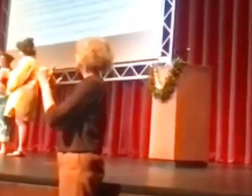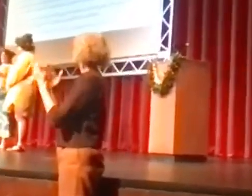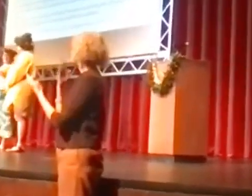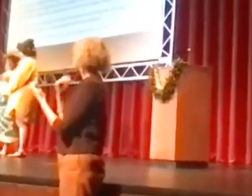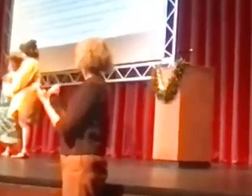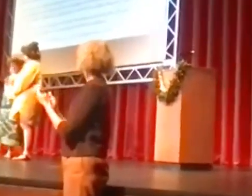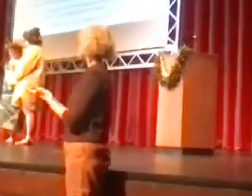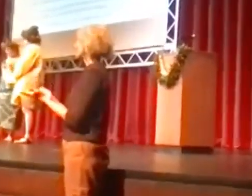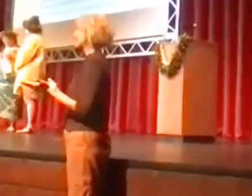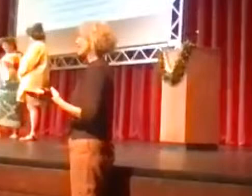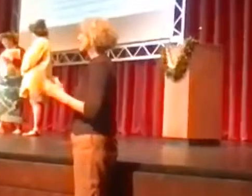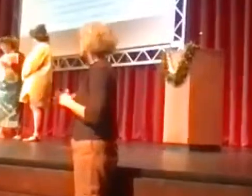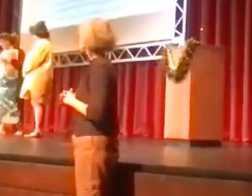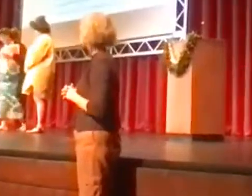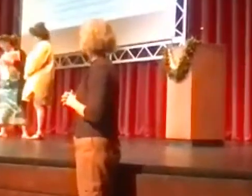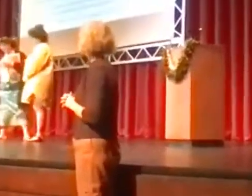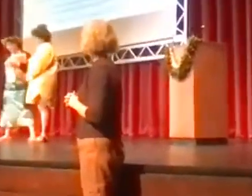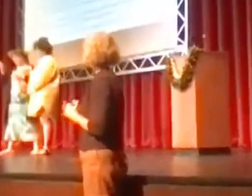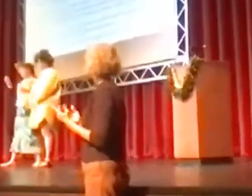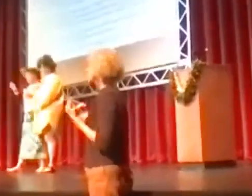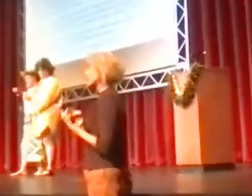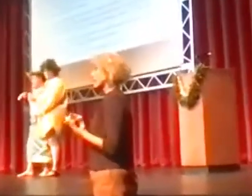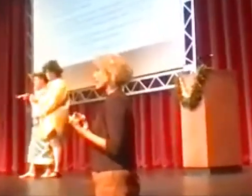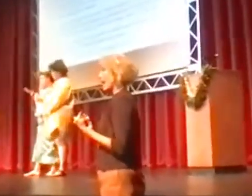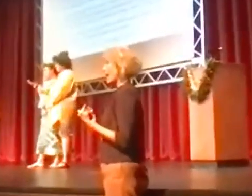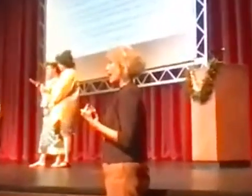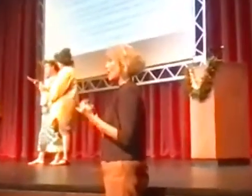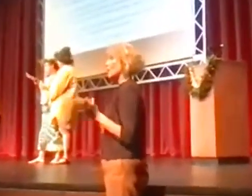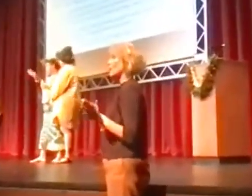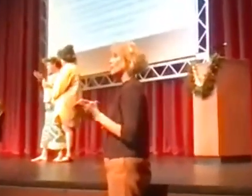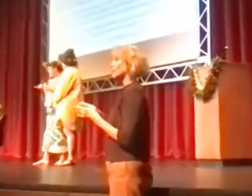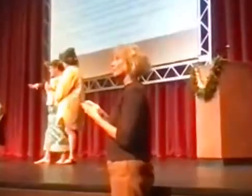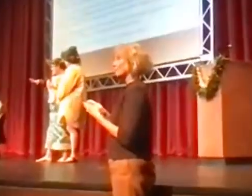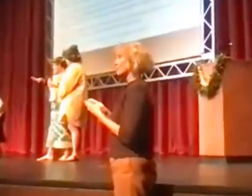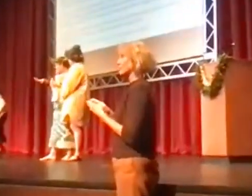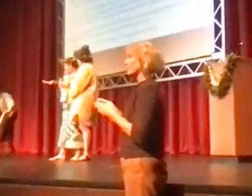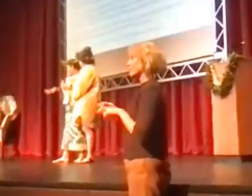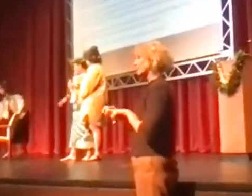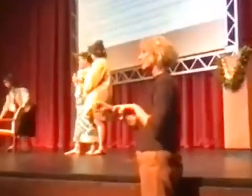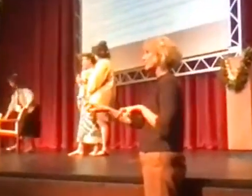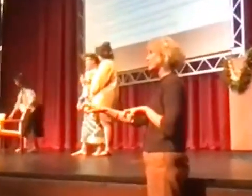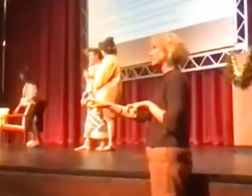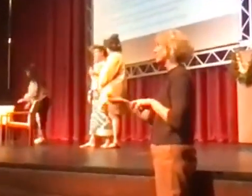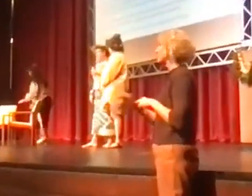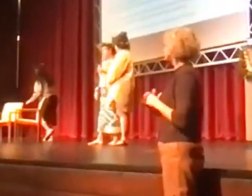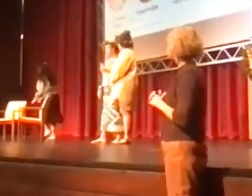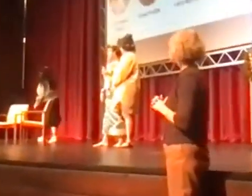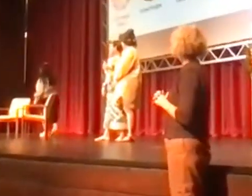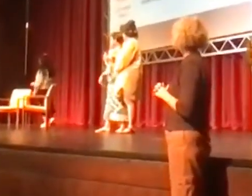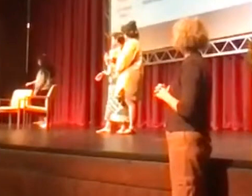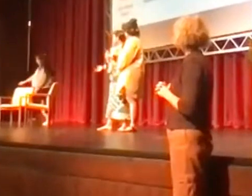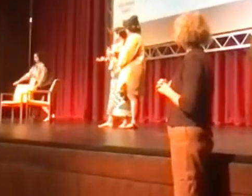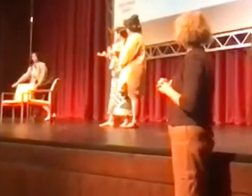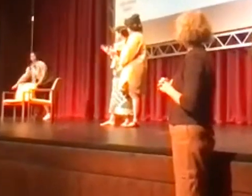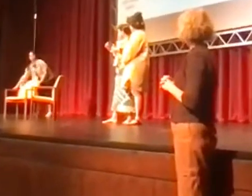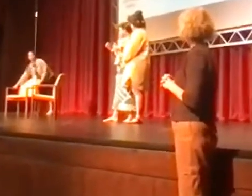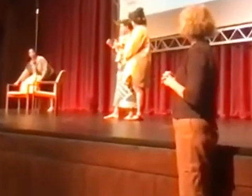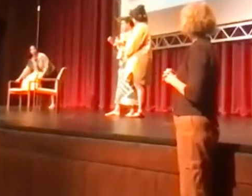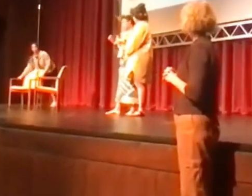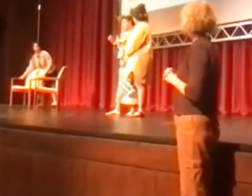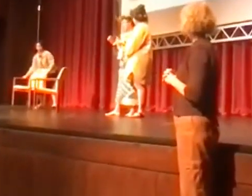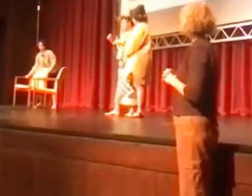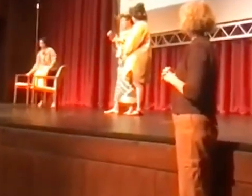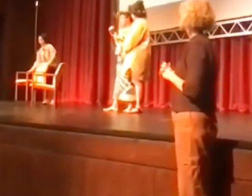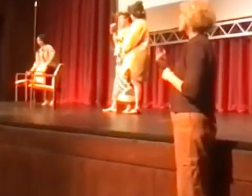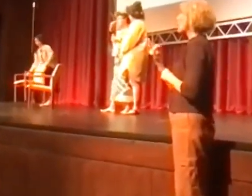stuff. We are going to shift into a plenary right now, and we'll